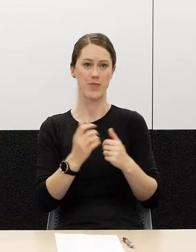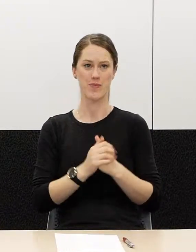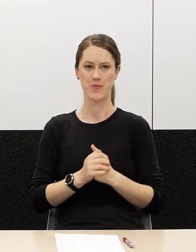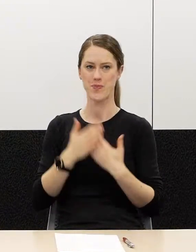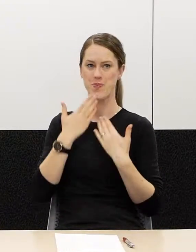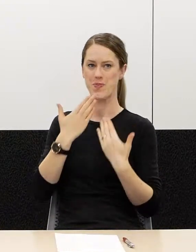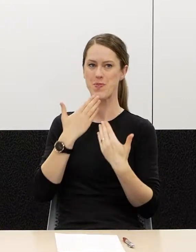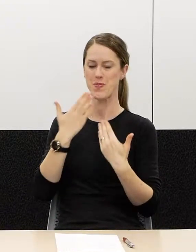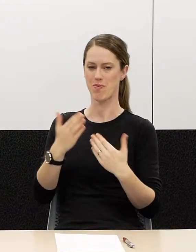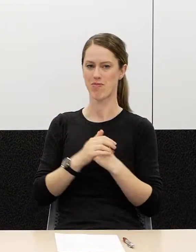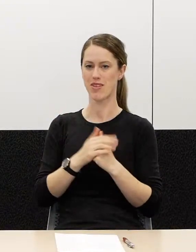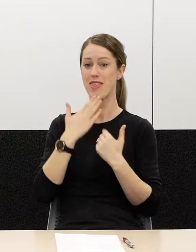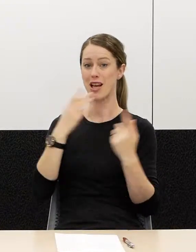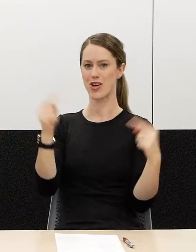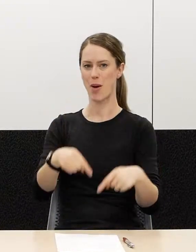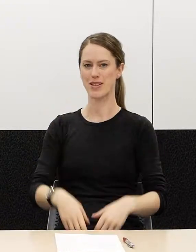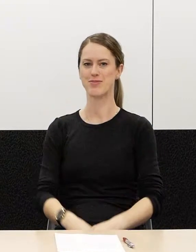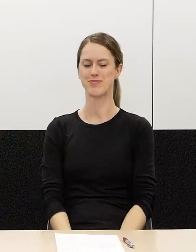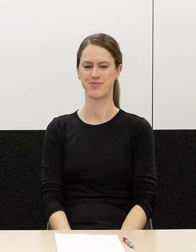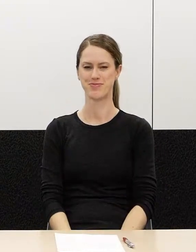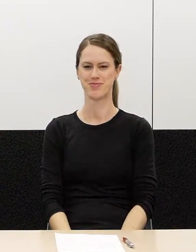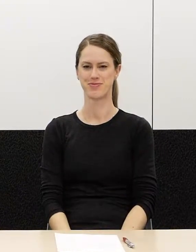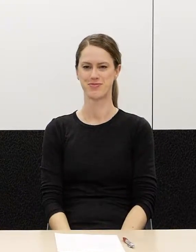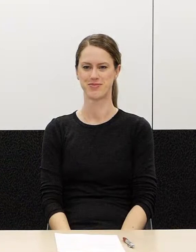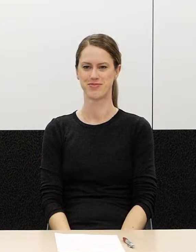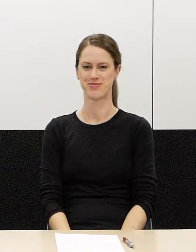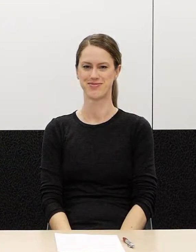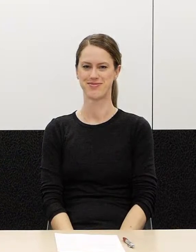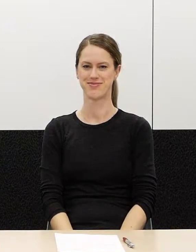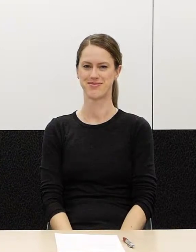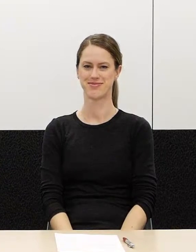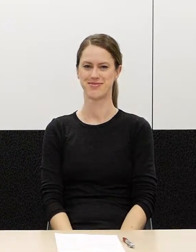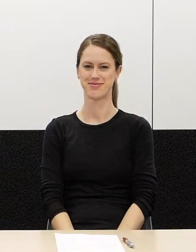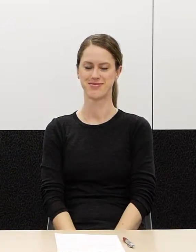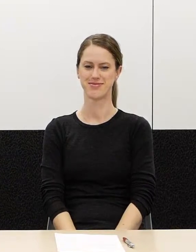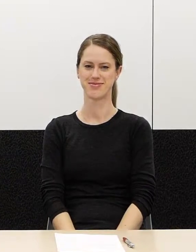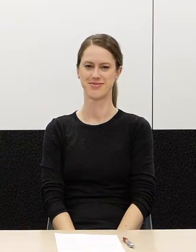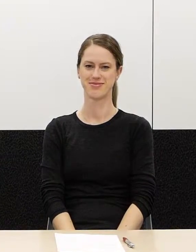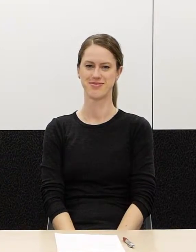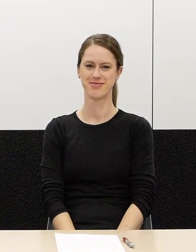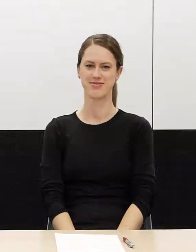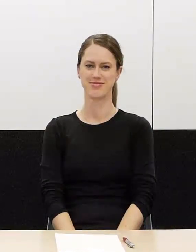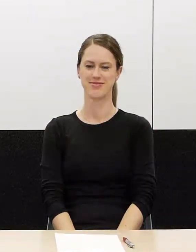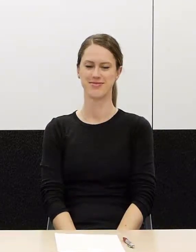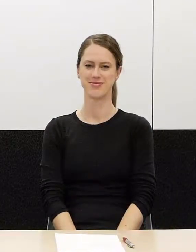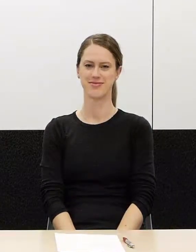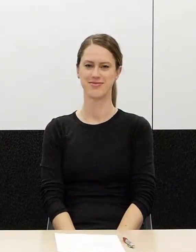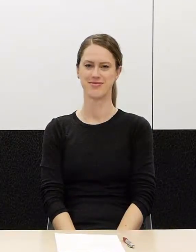Thank you, Dawn, and thank you all for coming. Thank you. Excellent.